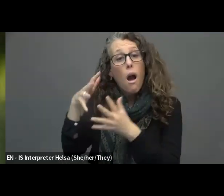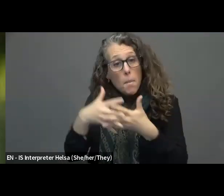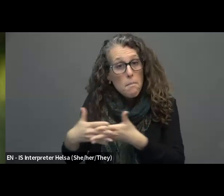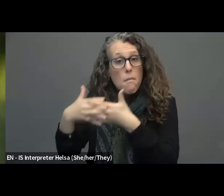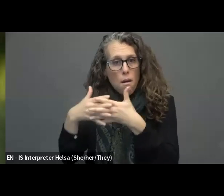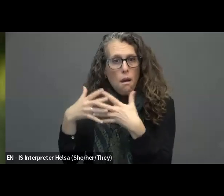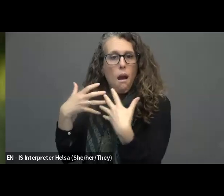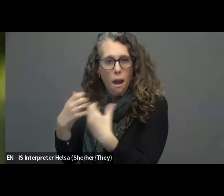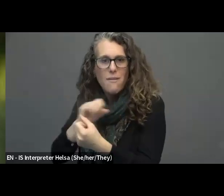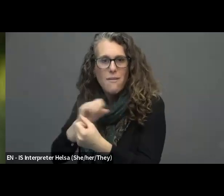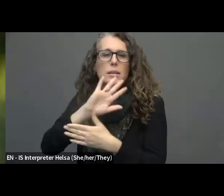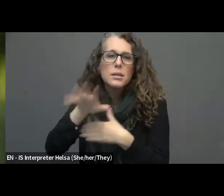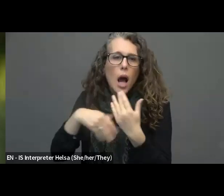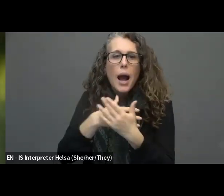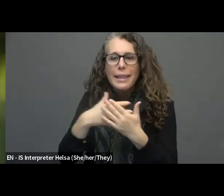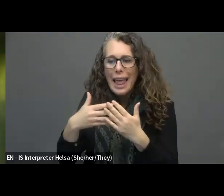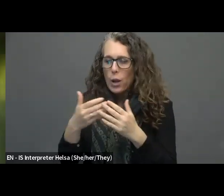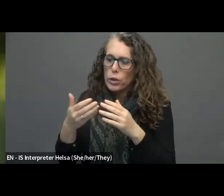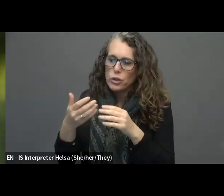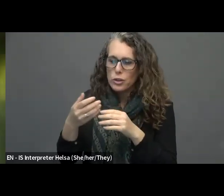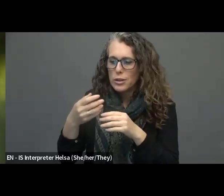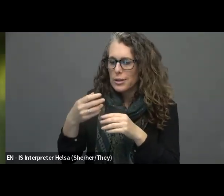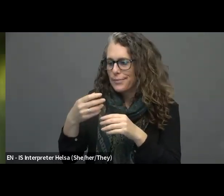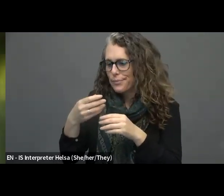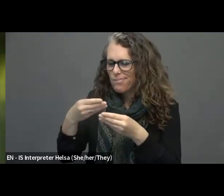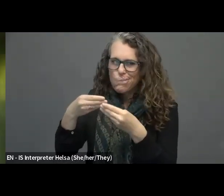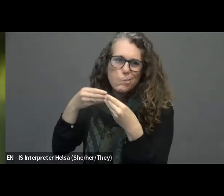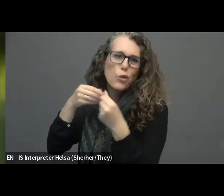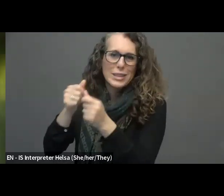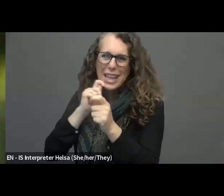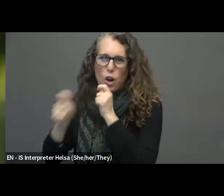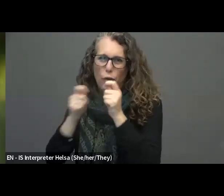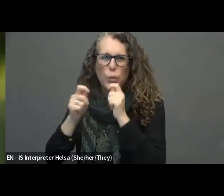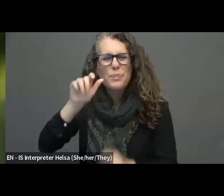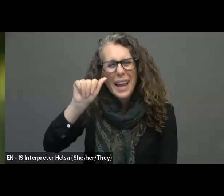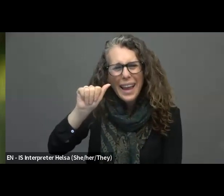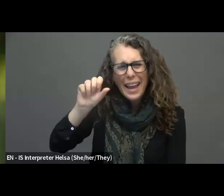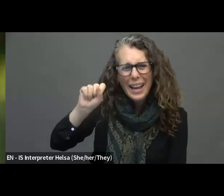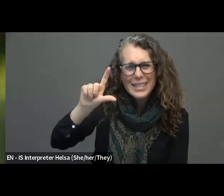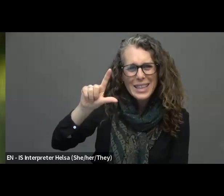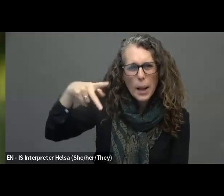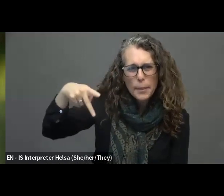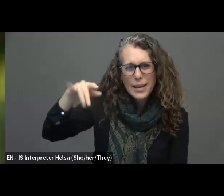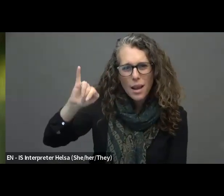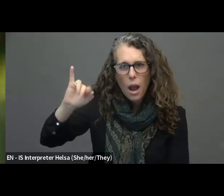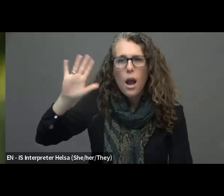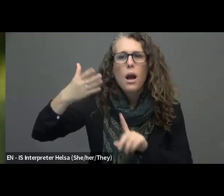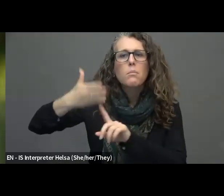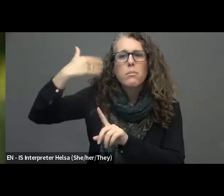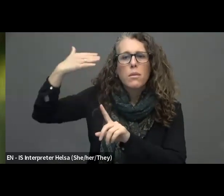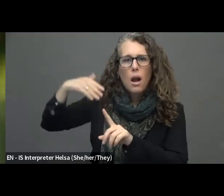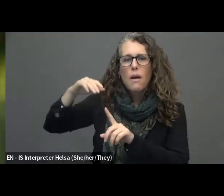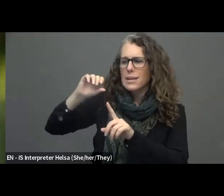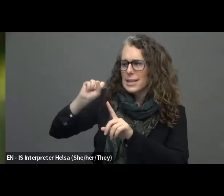Sign Proficiency Interview, or SLPI, that's been used. It's based on the OPI, or a proficiency interview. It's